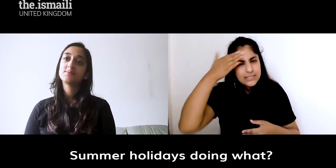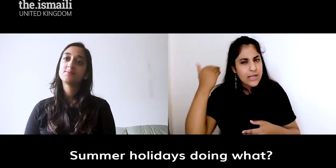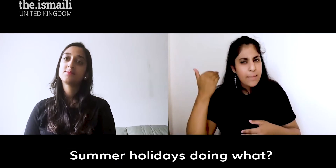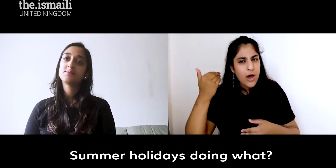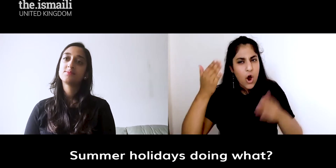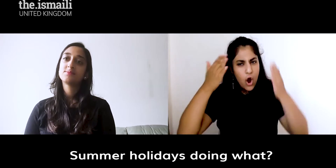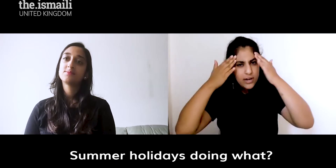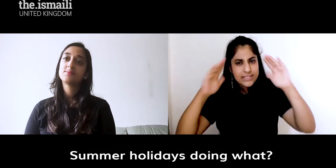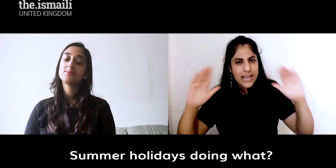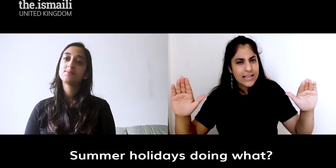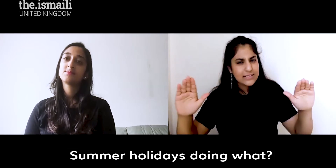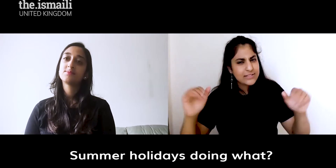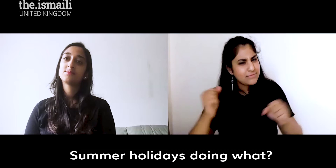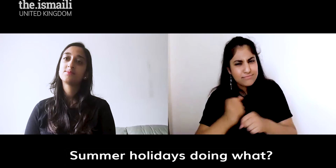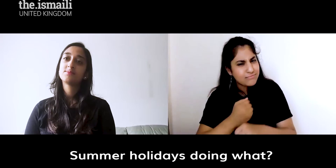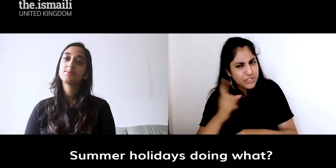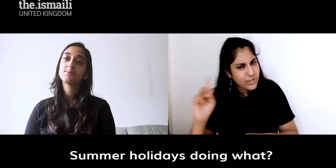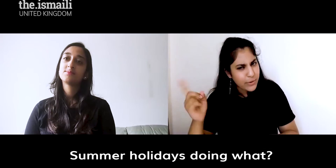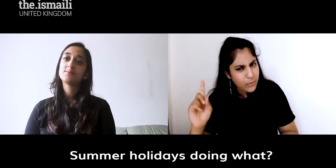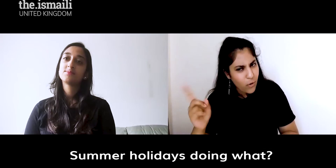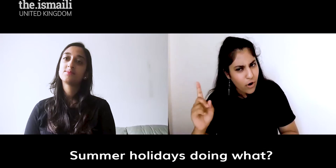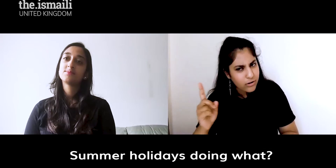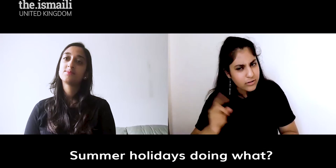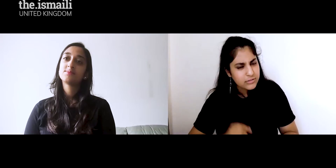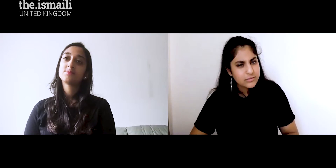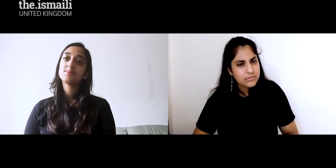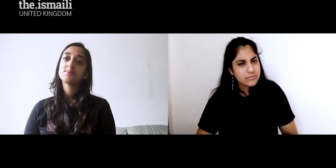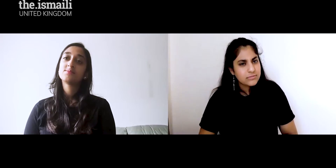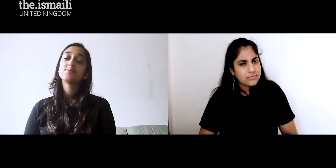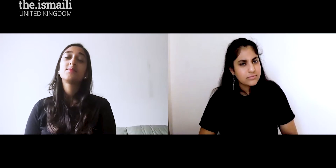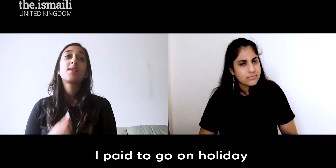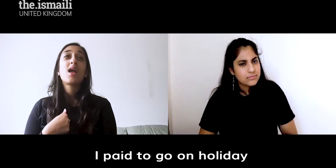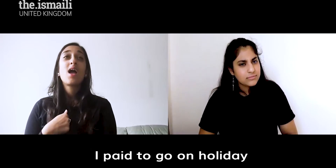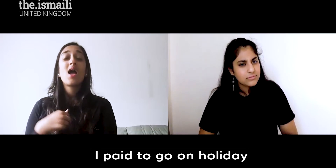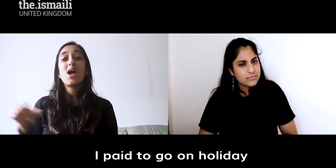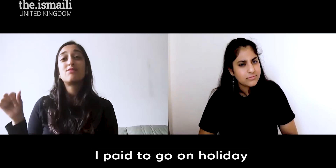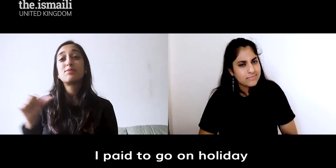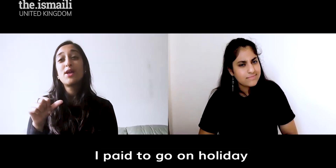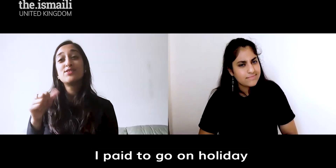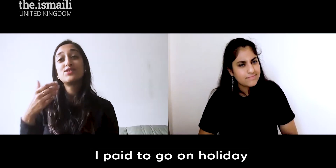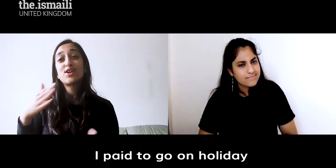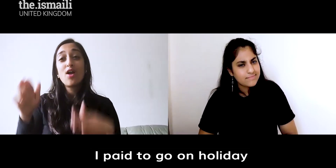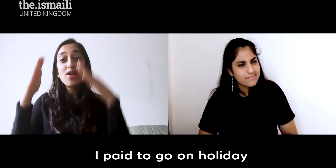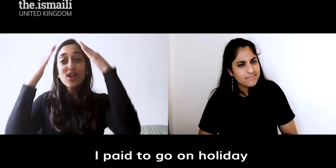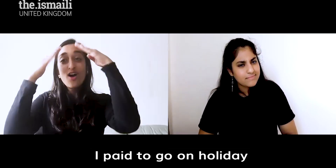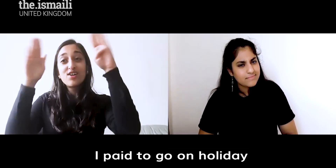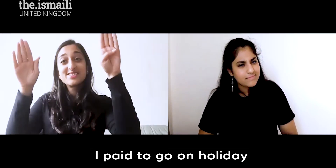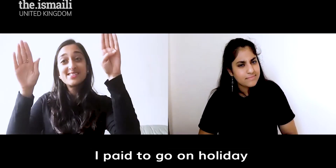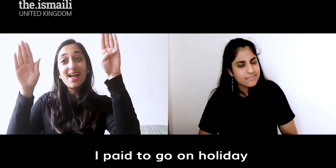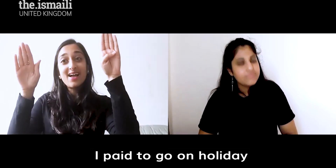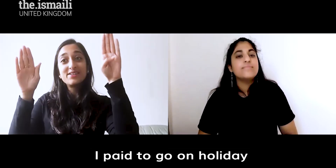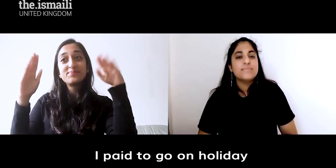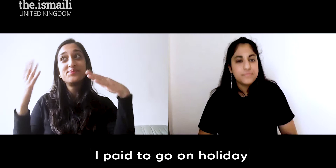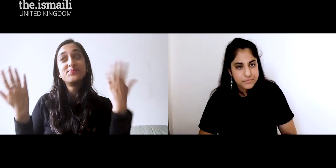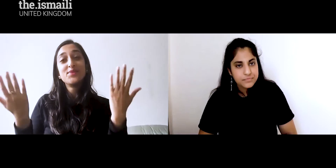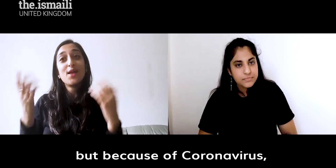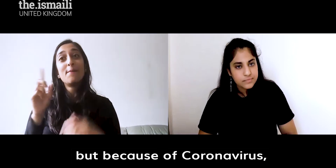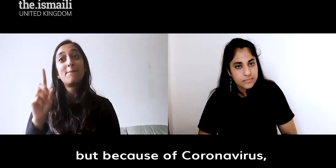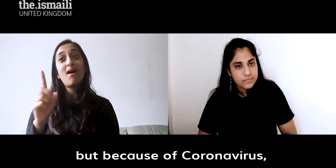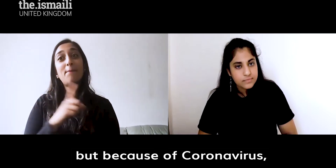Summer holidays, doing what? I was going to go on holiday, but